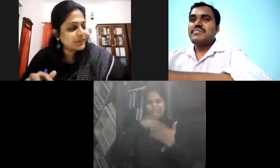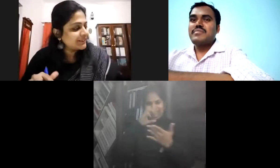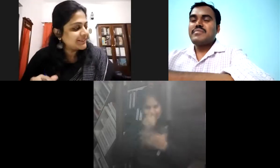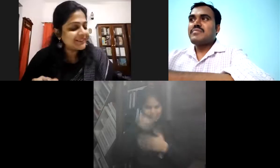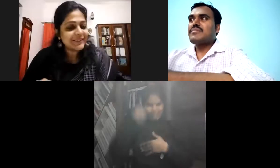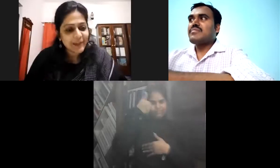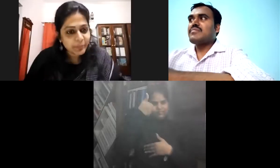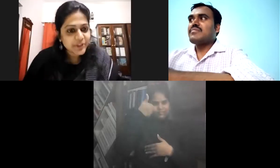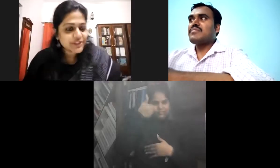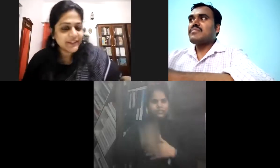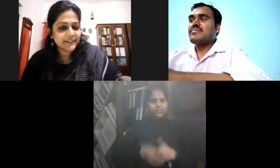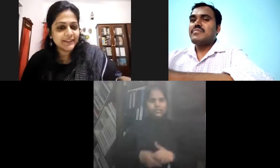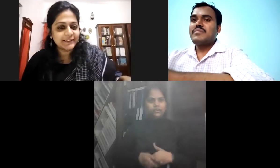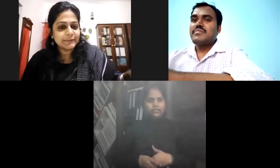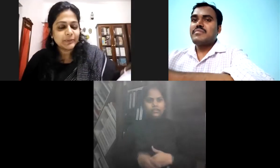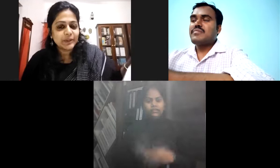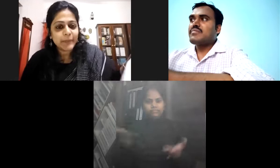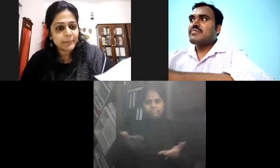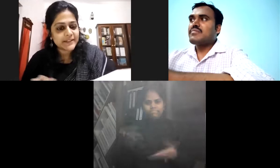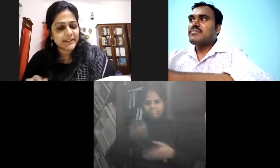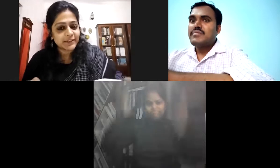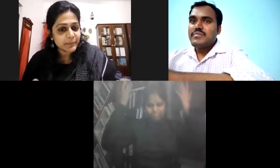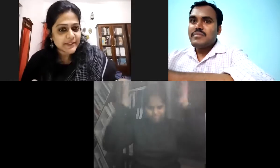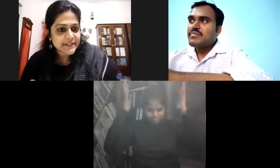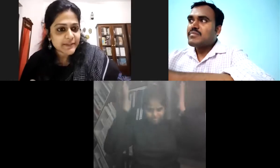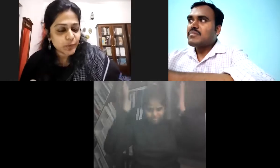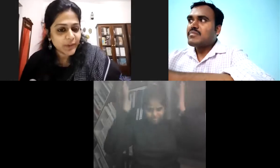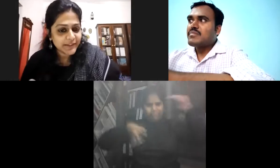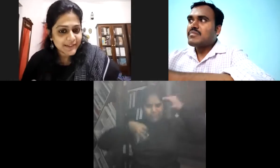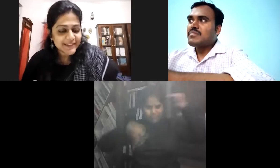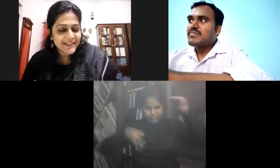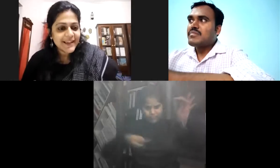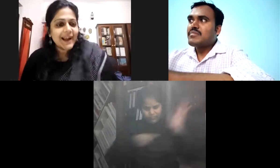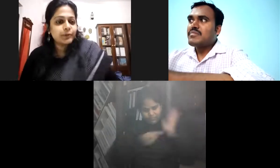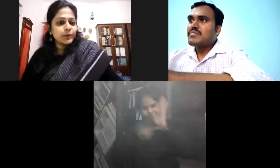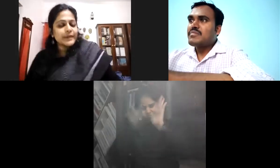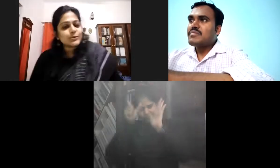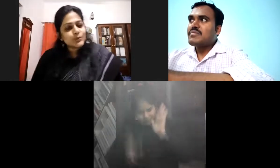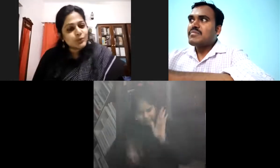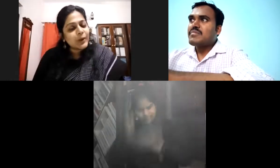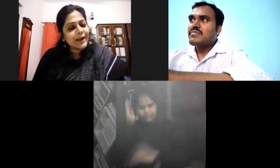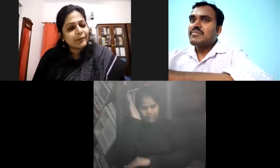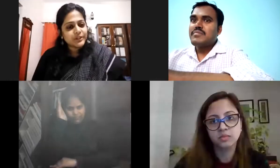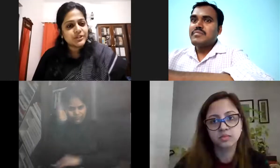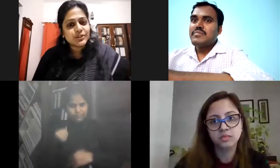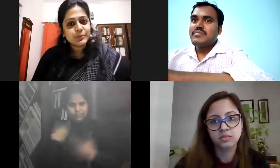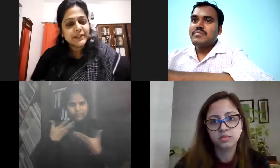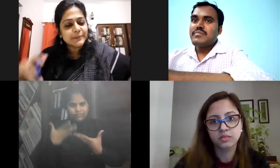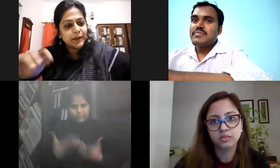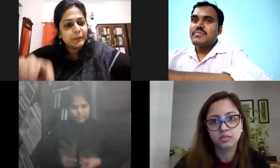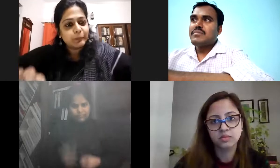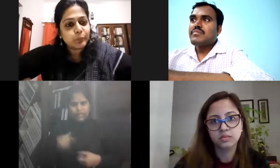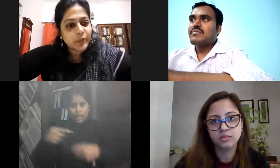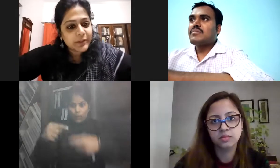both appreciate the papers that our three presenters have provided us, I would request those of you who have questions to